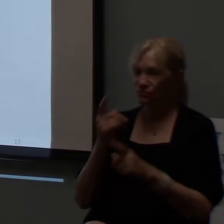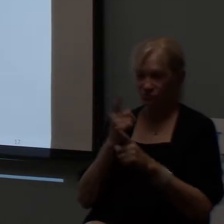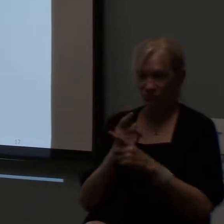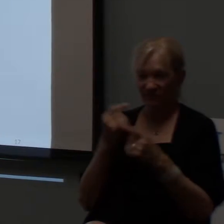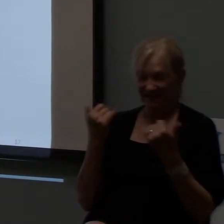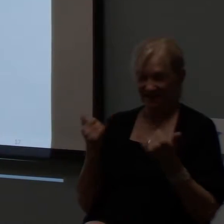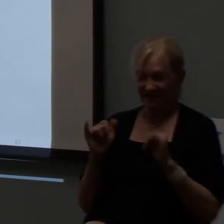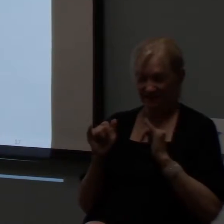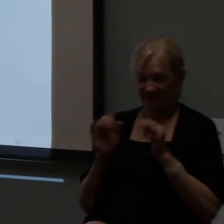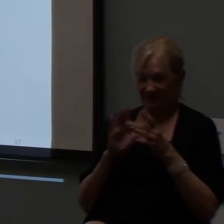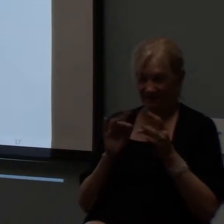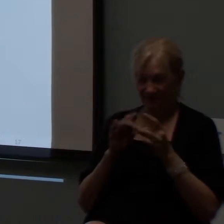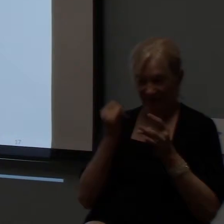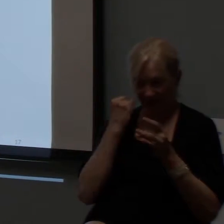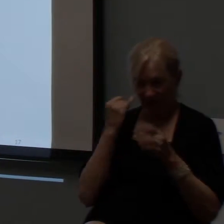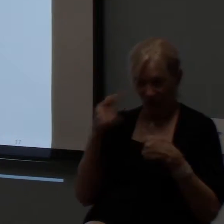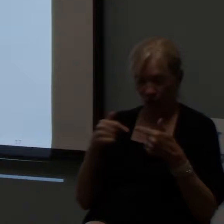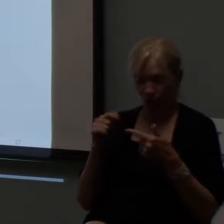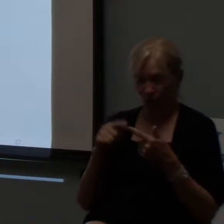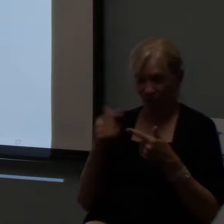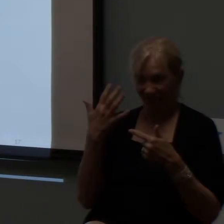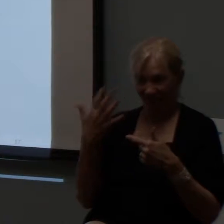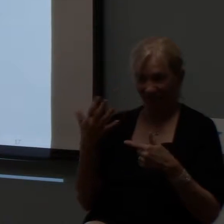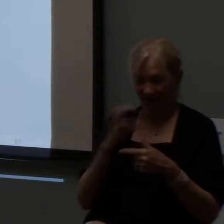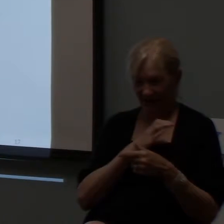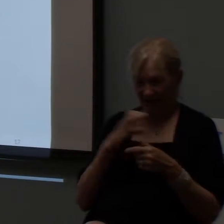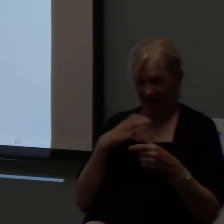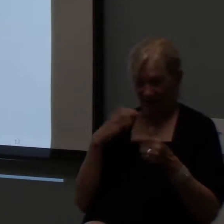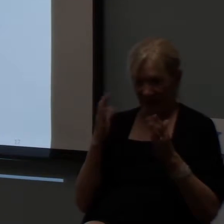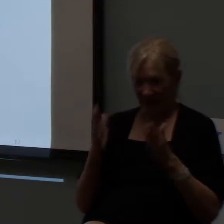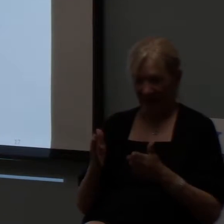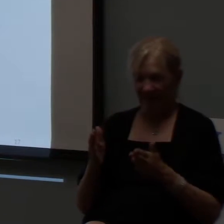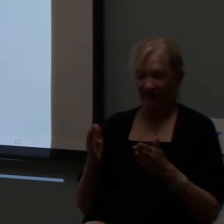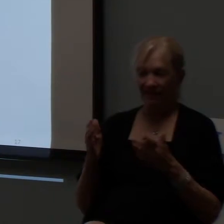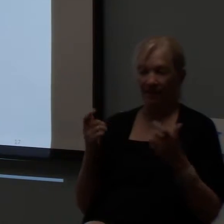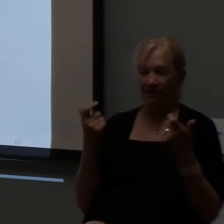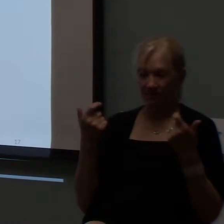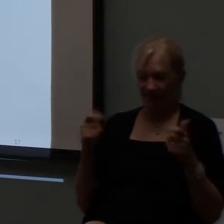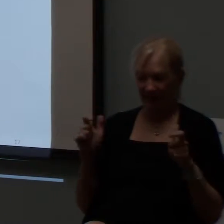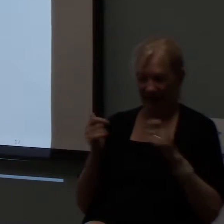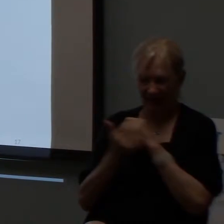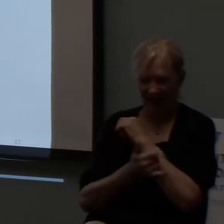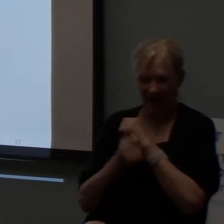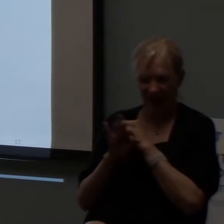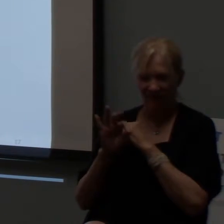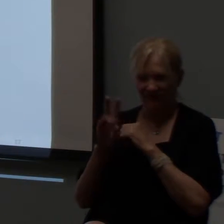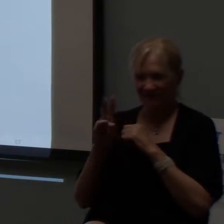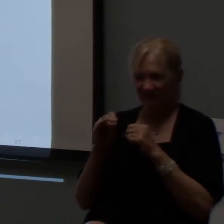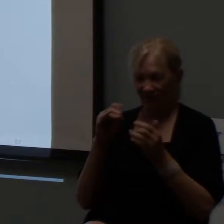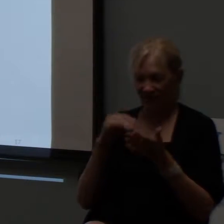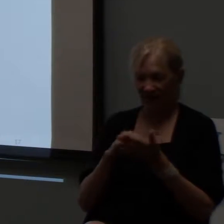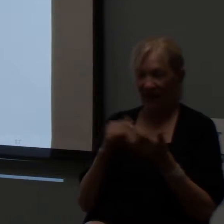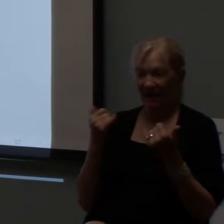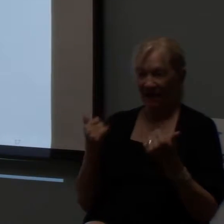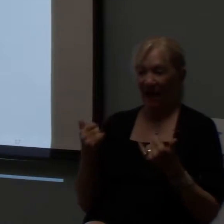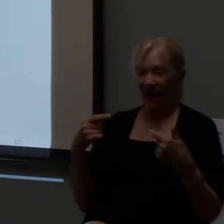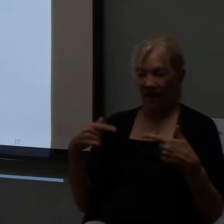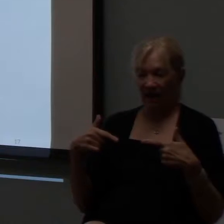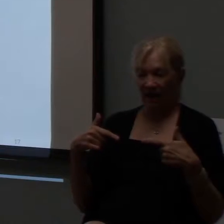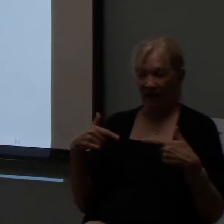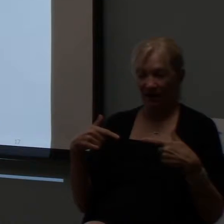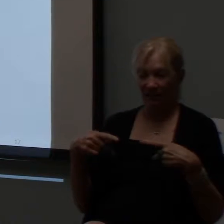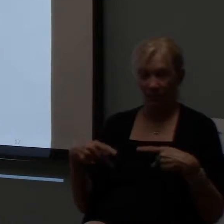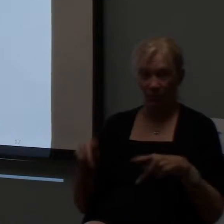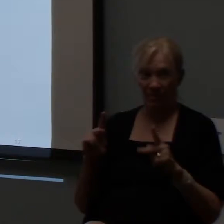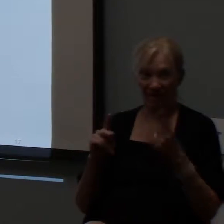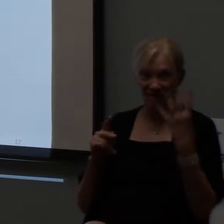mentioned that if you go to 5 commissioners, you have to be a bigger county, 70,000 or more. Right now, statute allows 4 options.